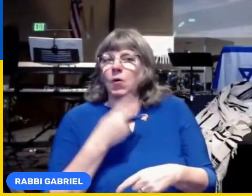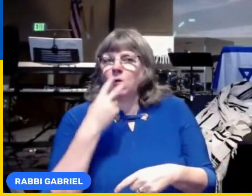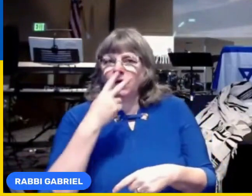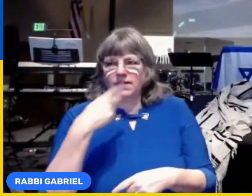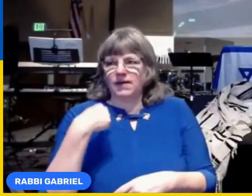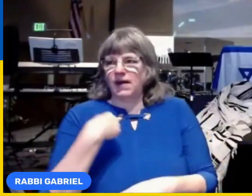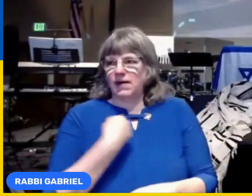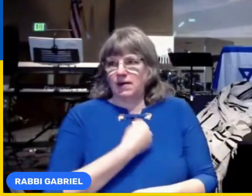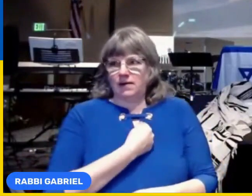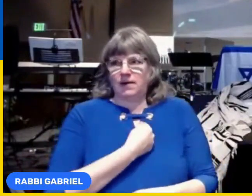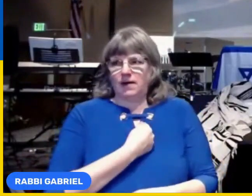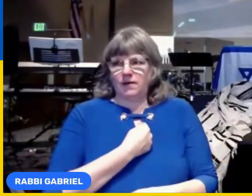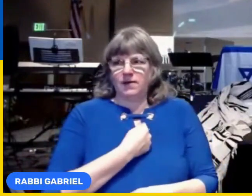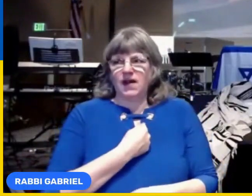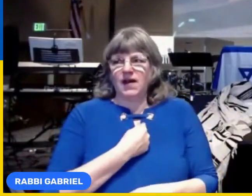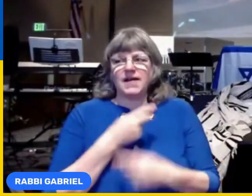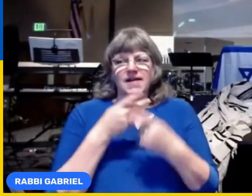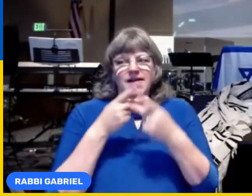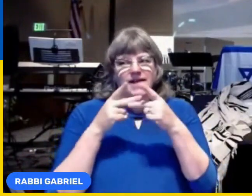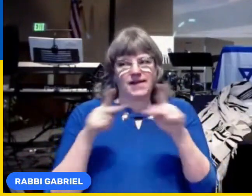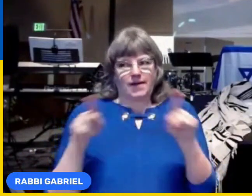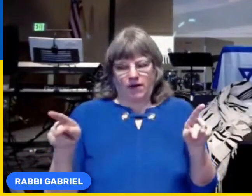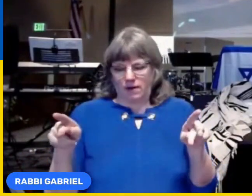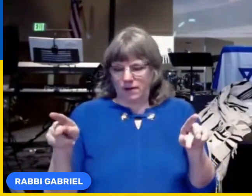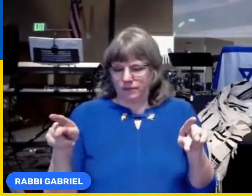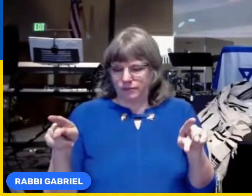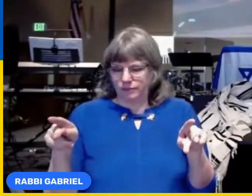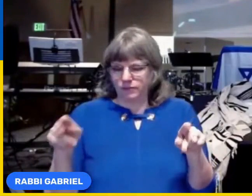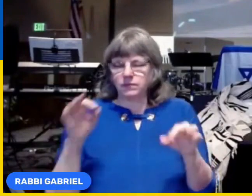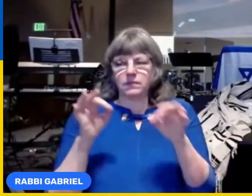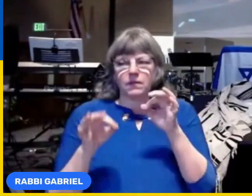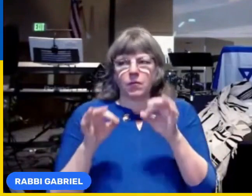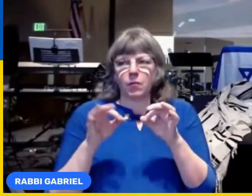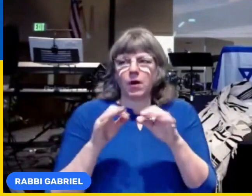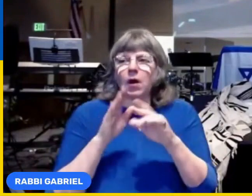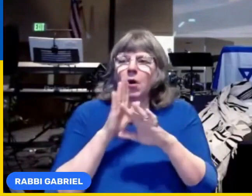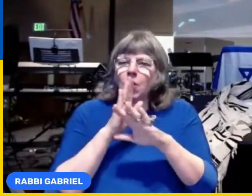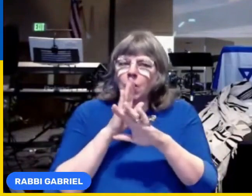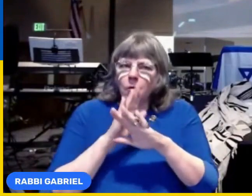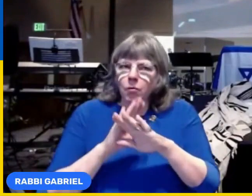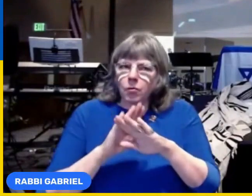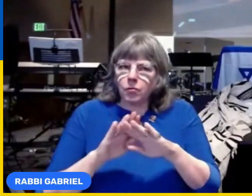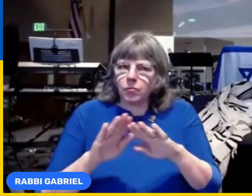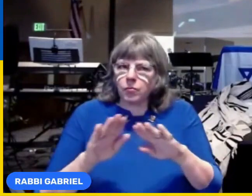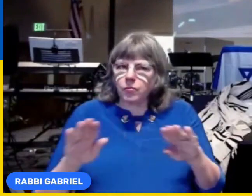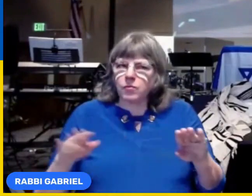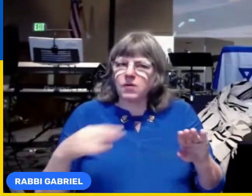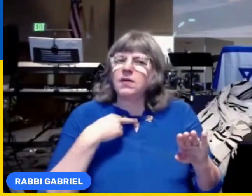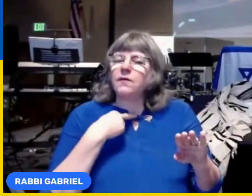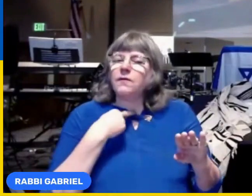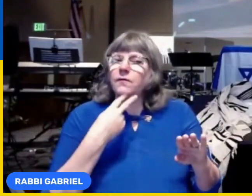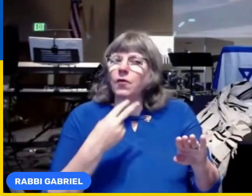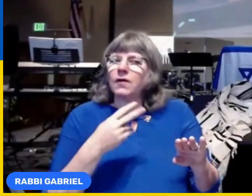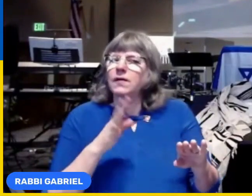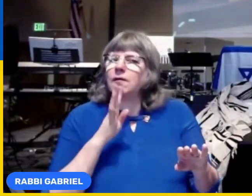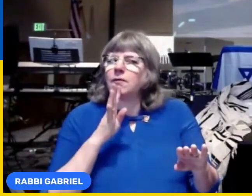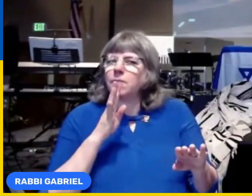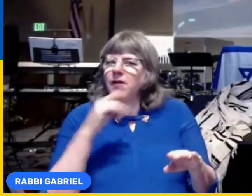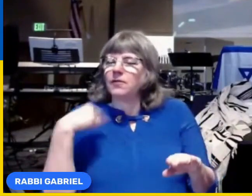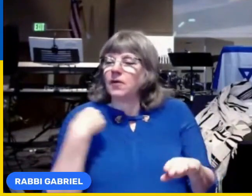a different way. In silent quietness, the voice that speak in the